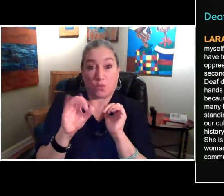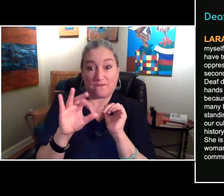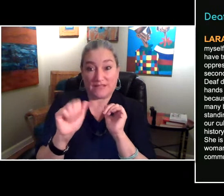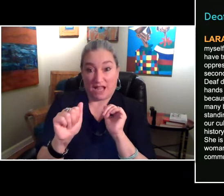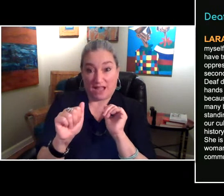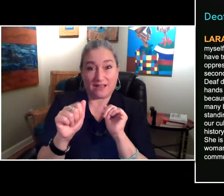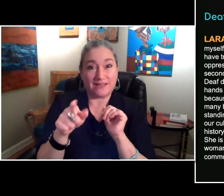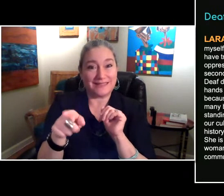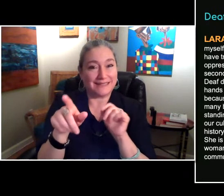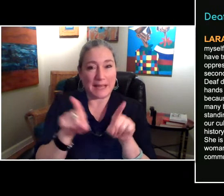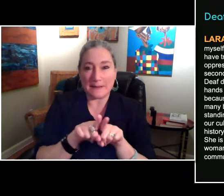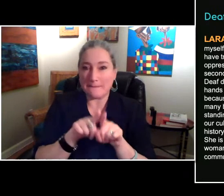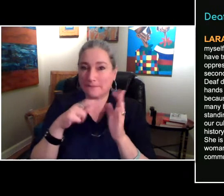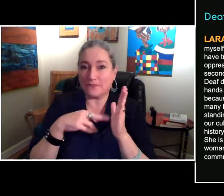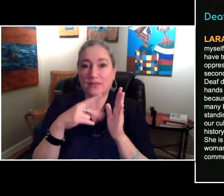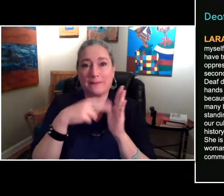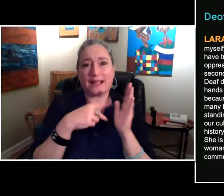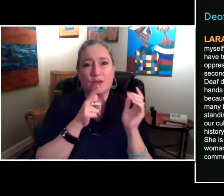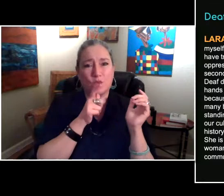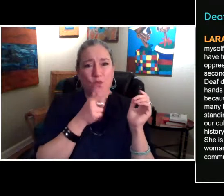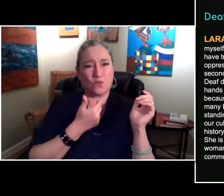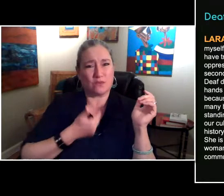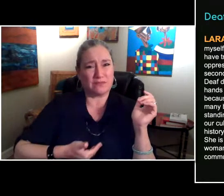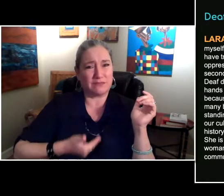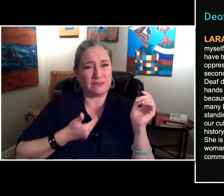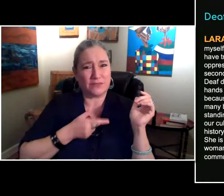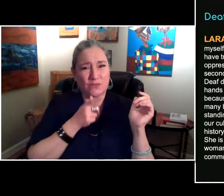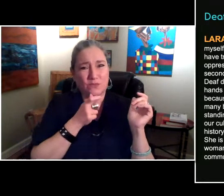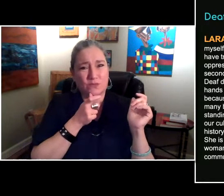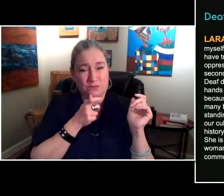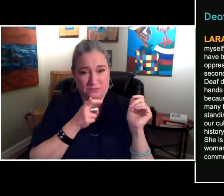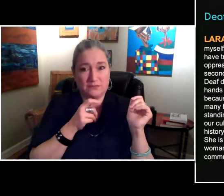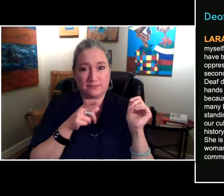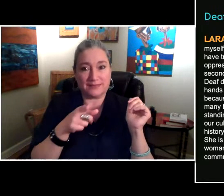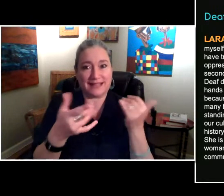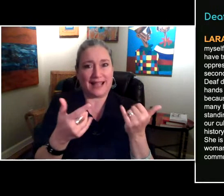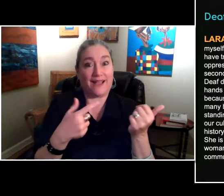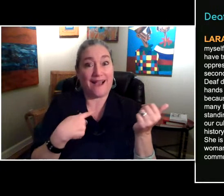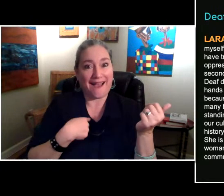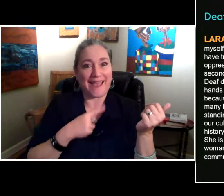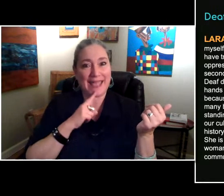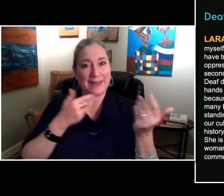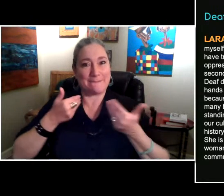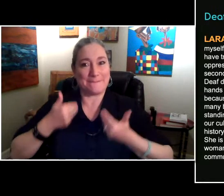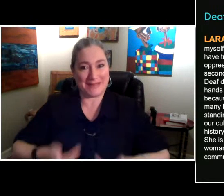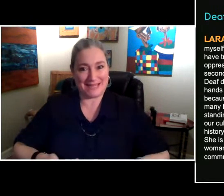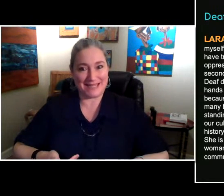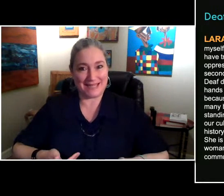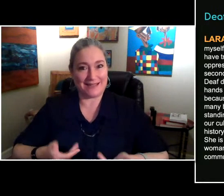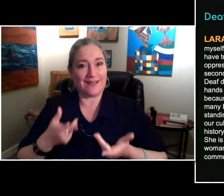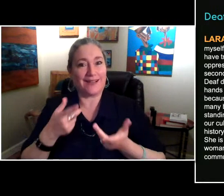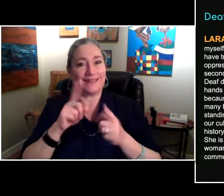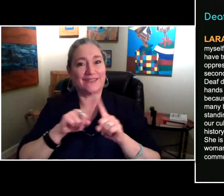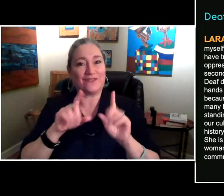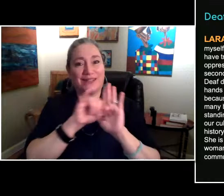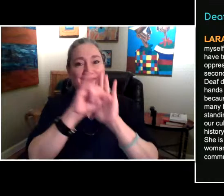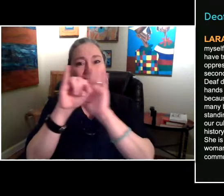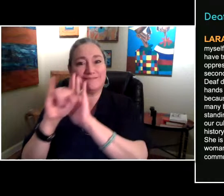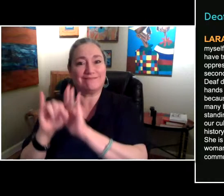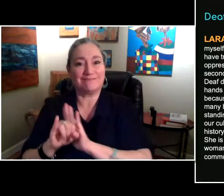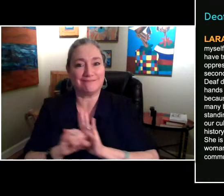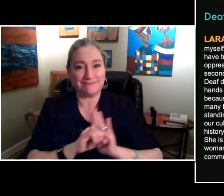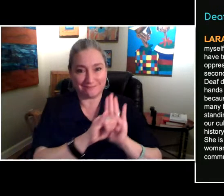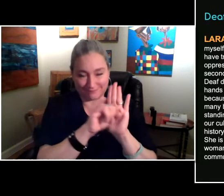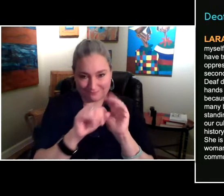That's about identity and centering identity. Sophia has a similar image here,